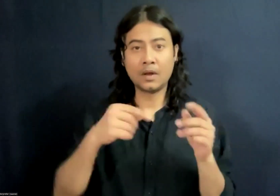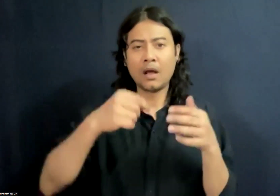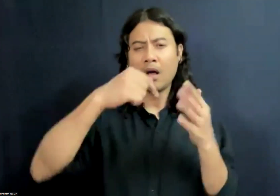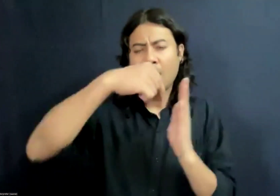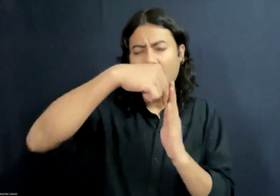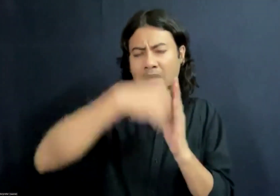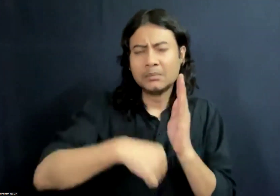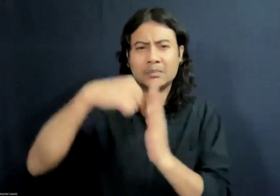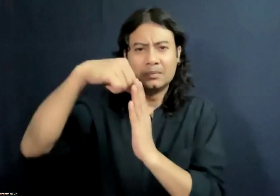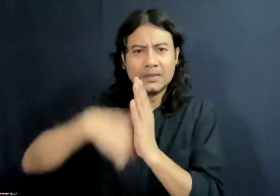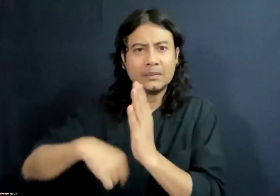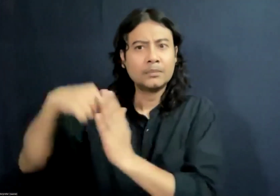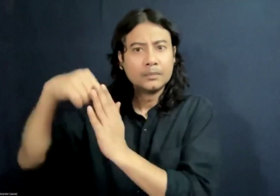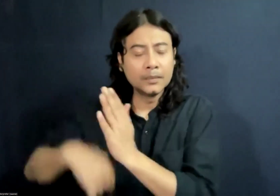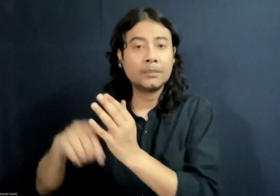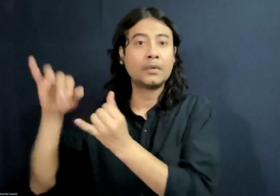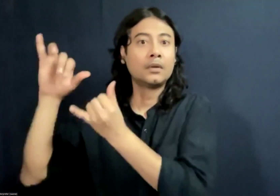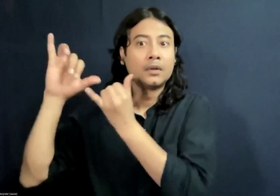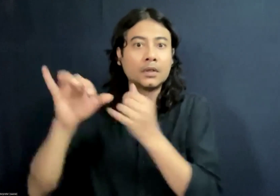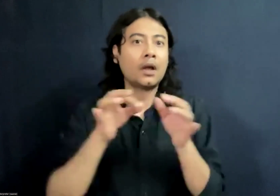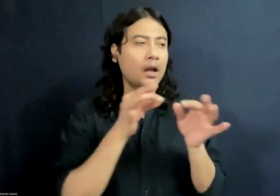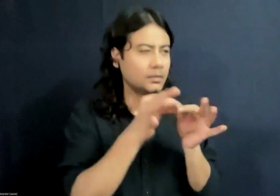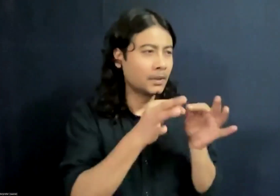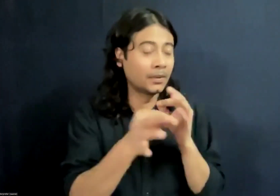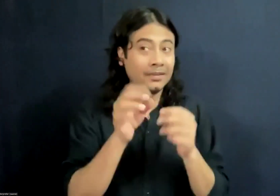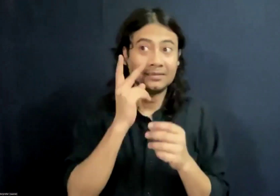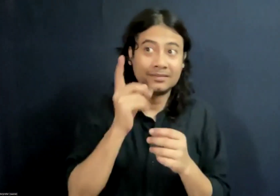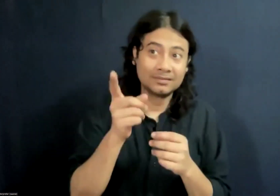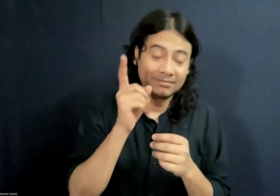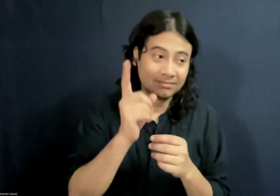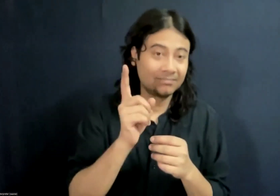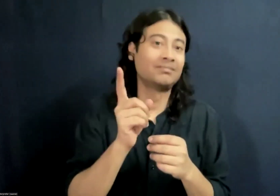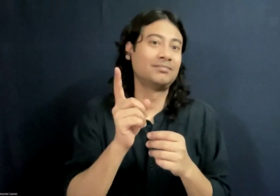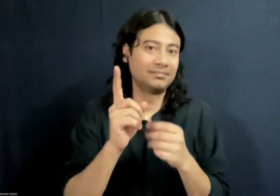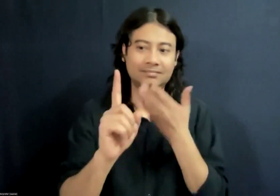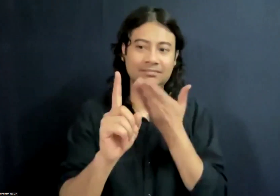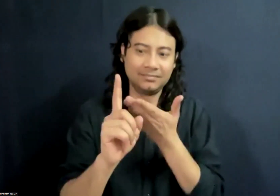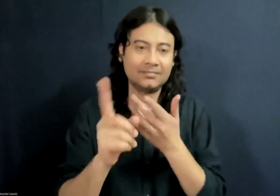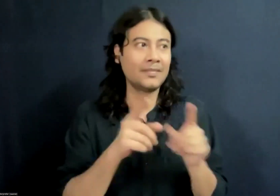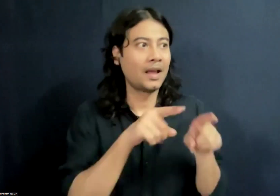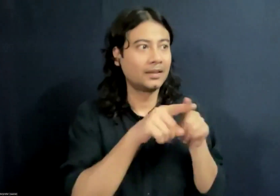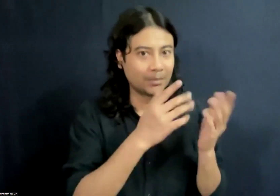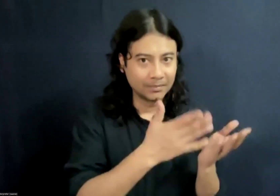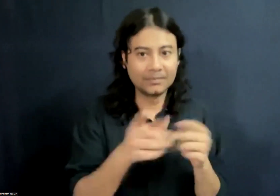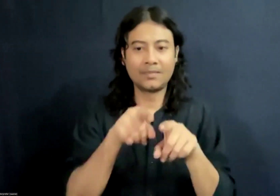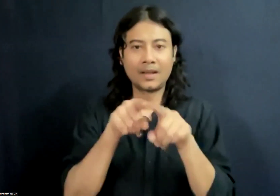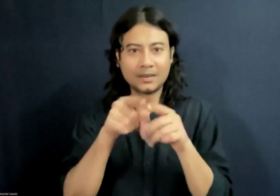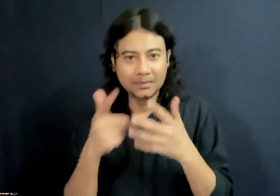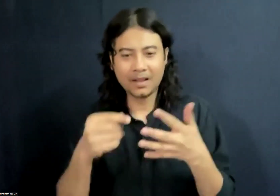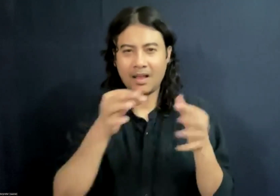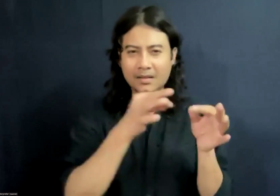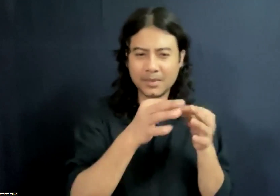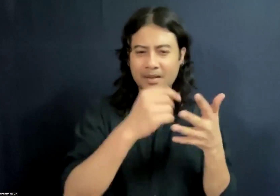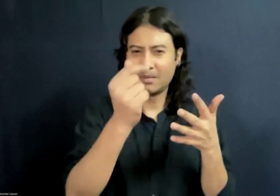So how are people in three modes? So at this point, there are three verses in this chapter